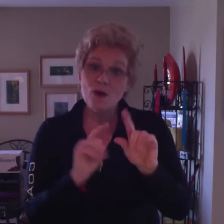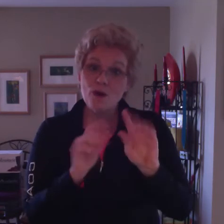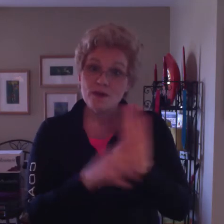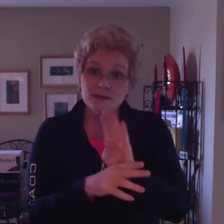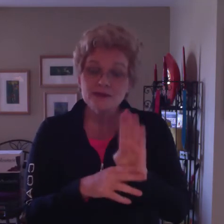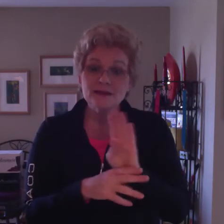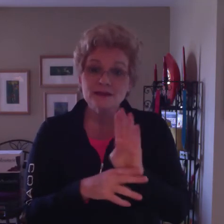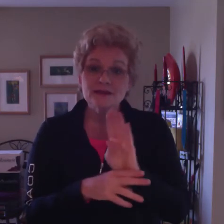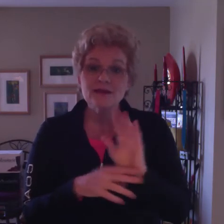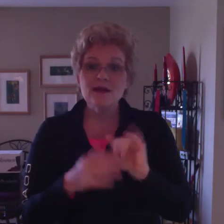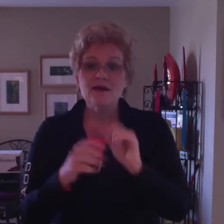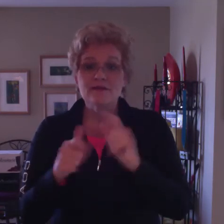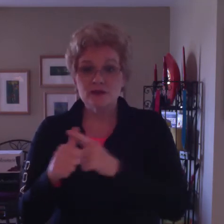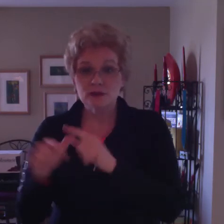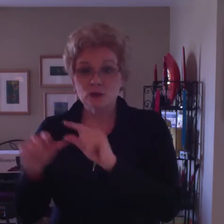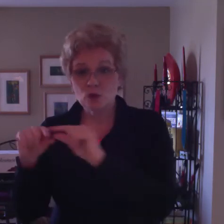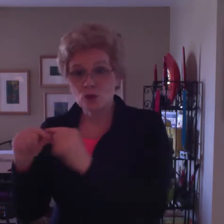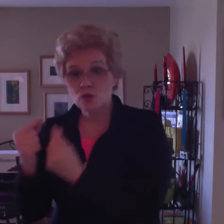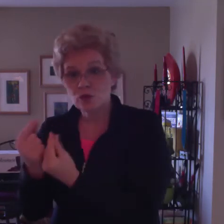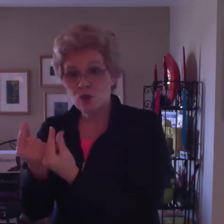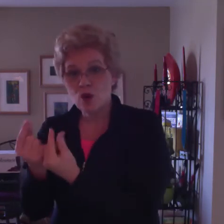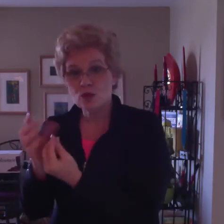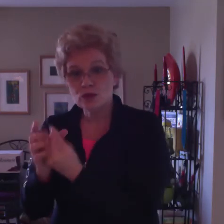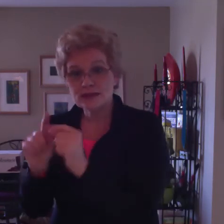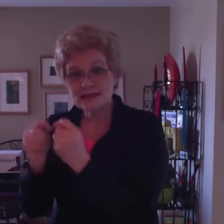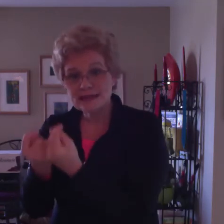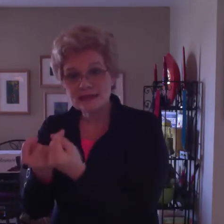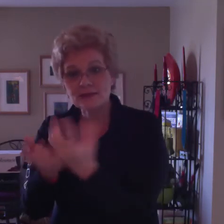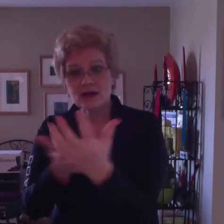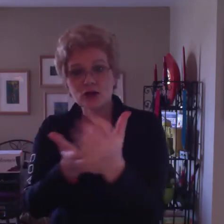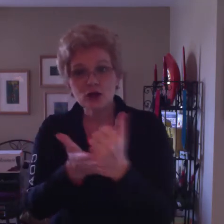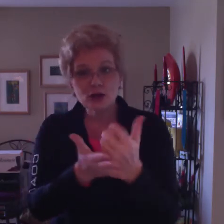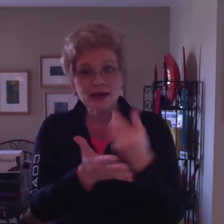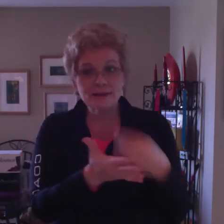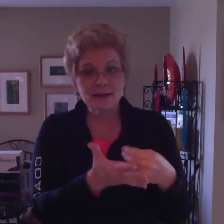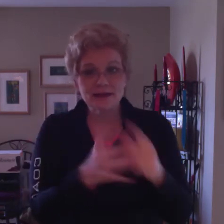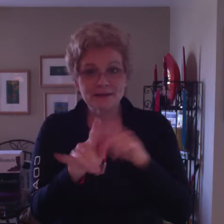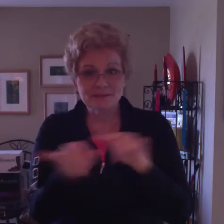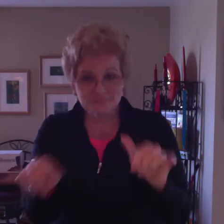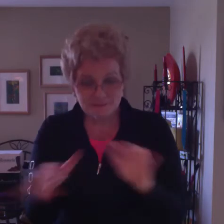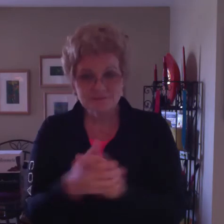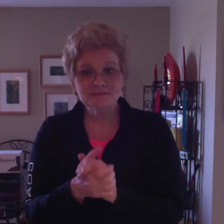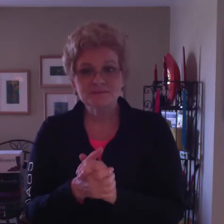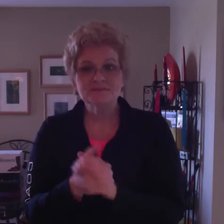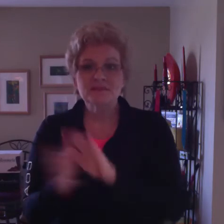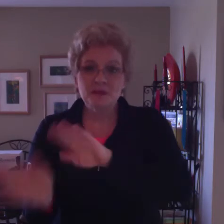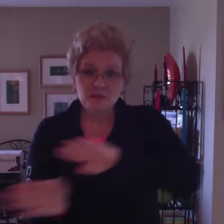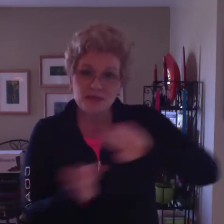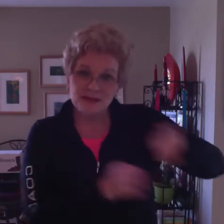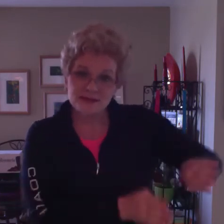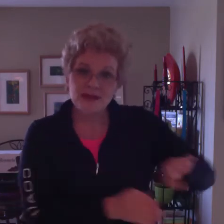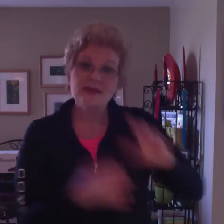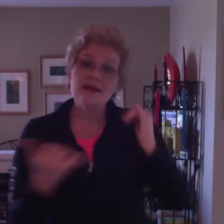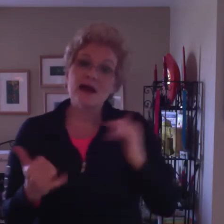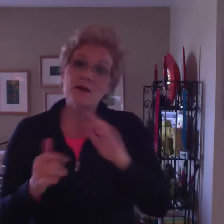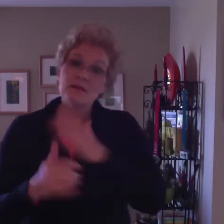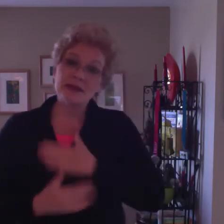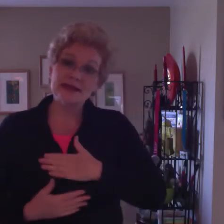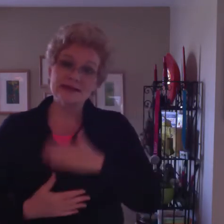growing your team and making money. So we'll talk a little more about those later, but what I'd like you to do is either get to your 7-day startup